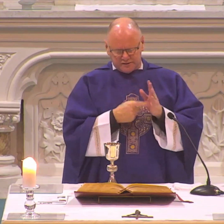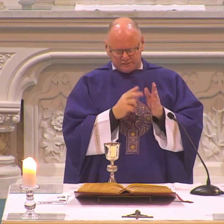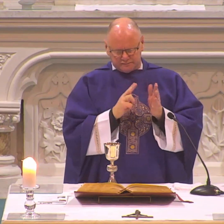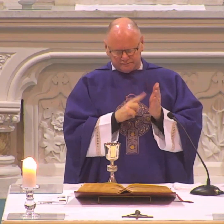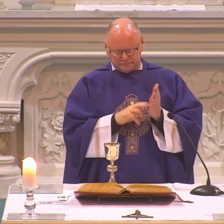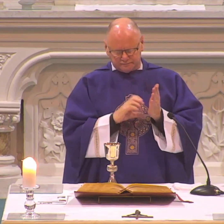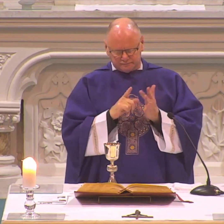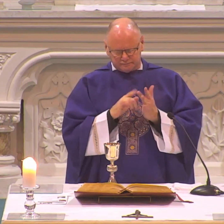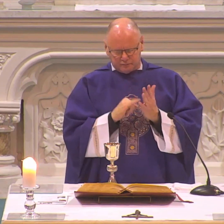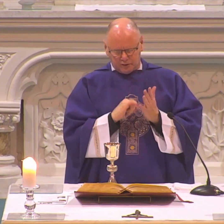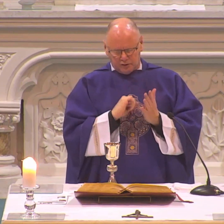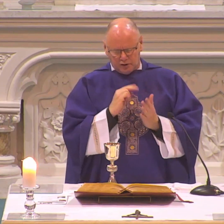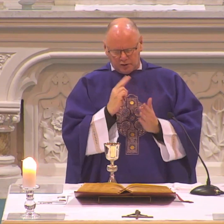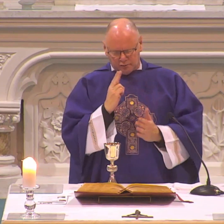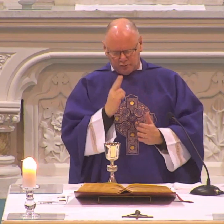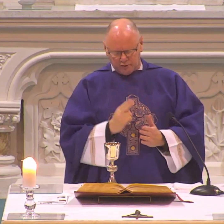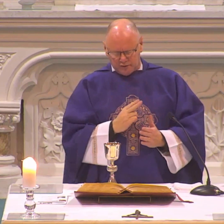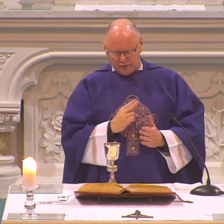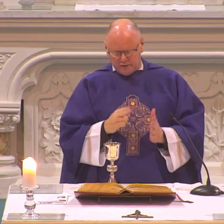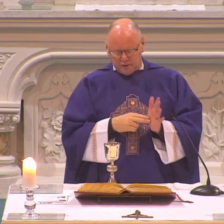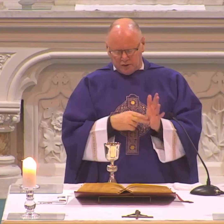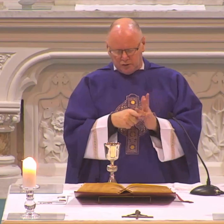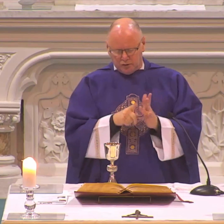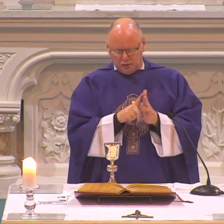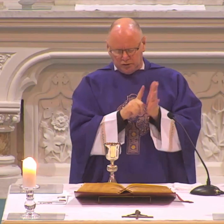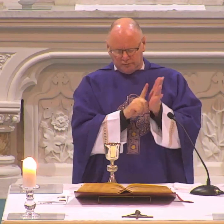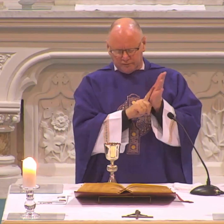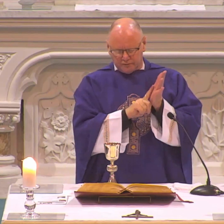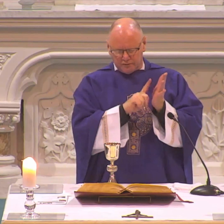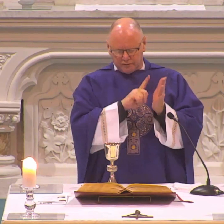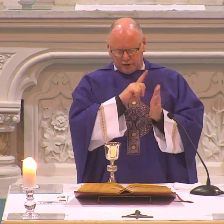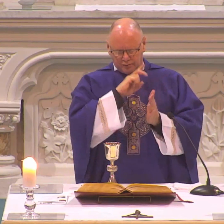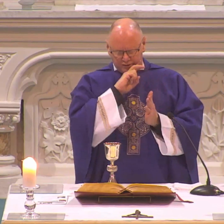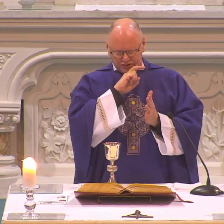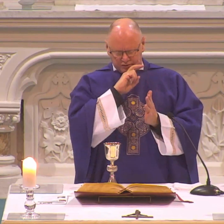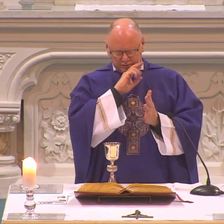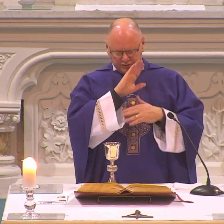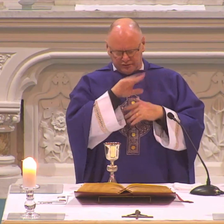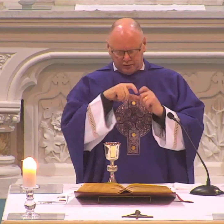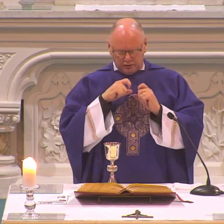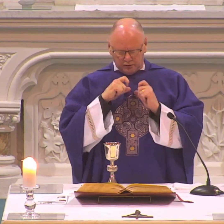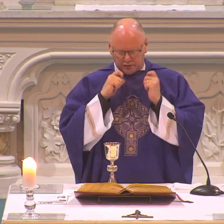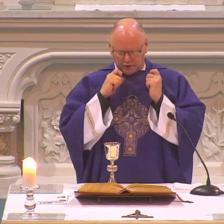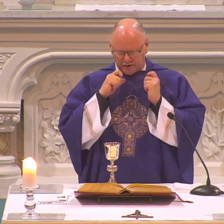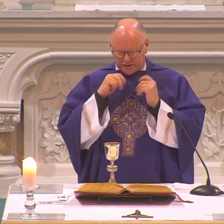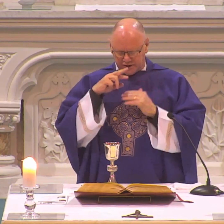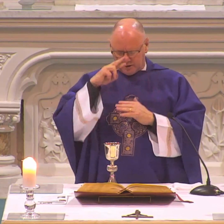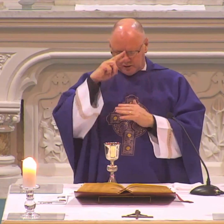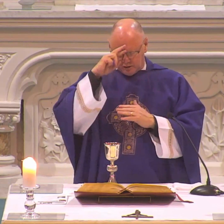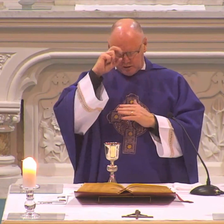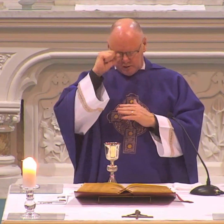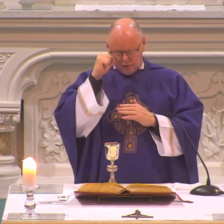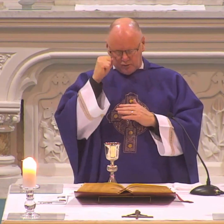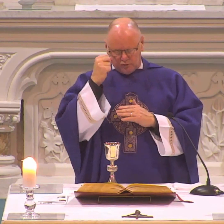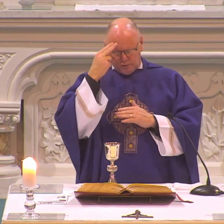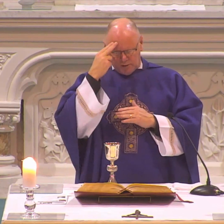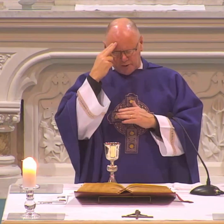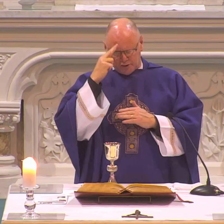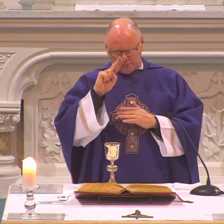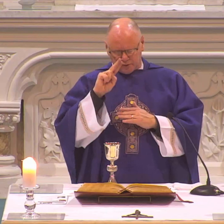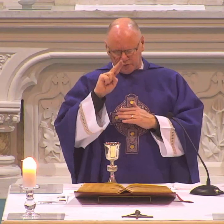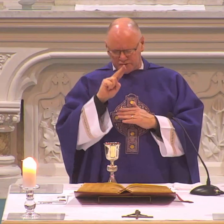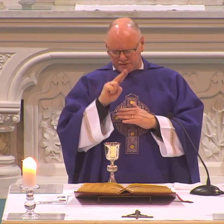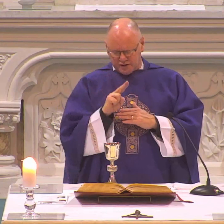Francis, our Pope, Noel, our Bishop, and all the clergy.